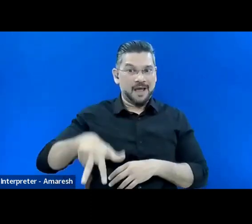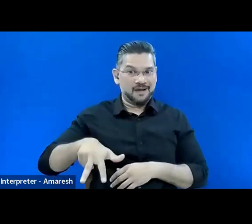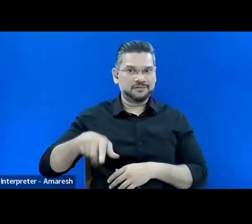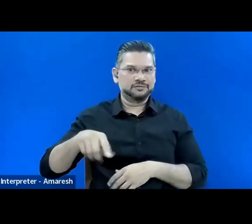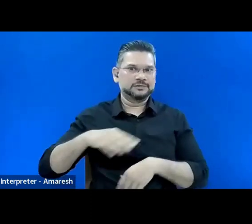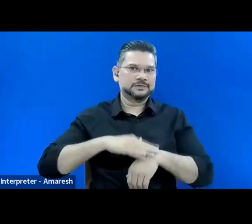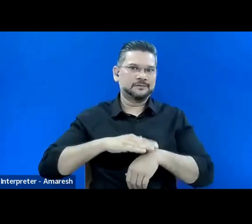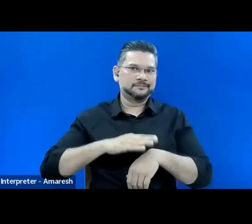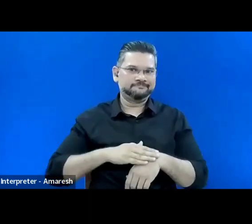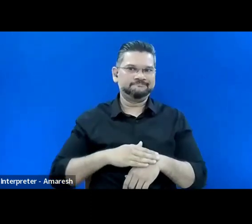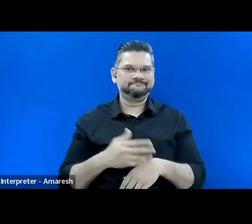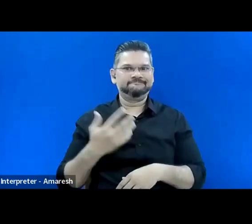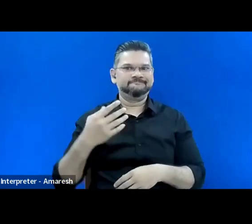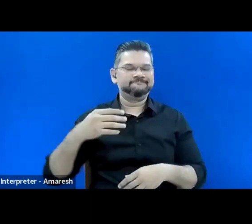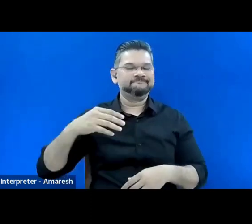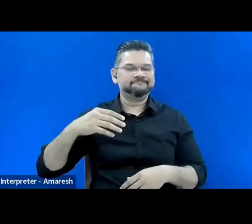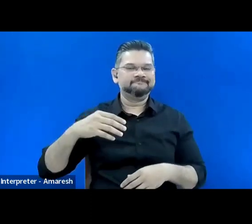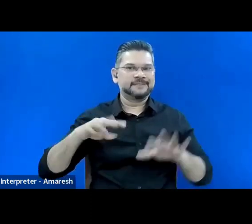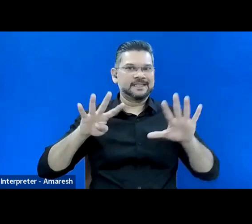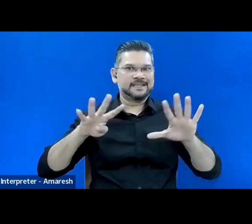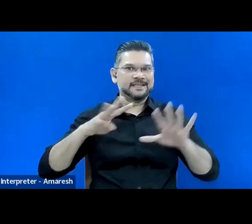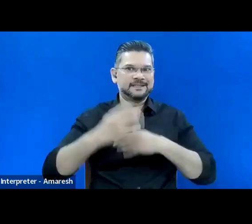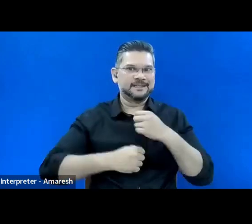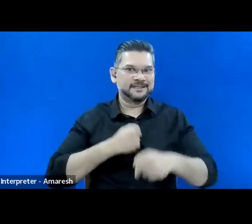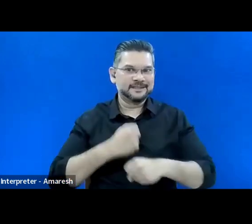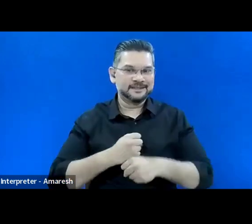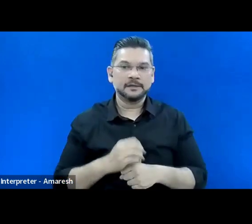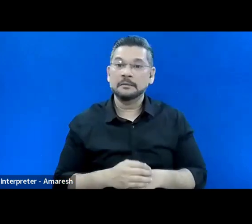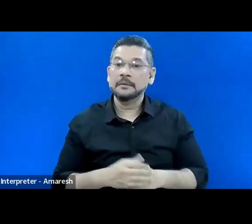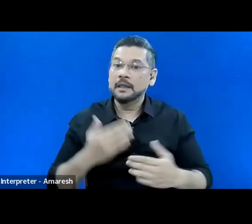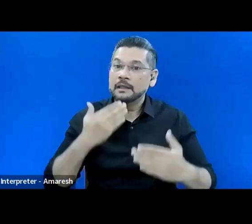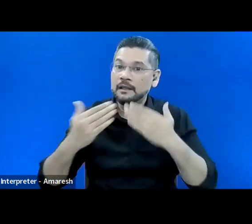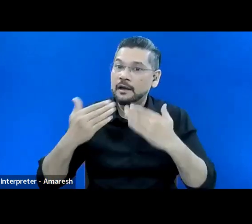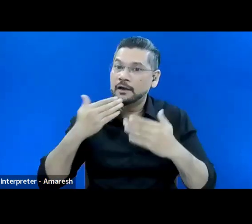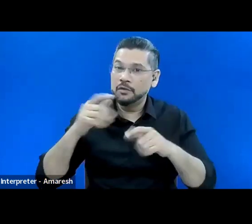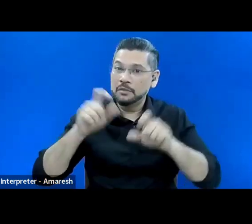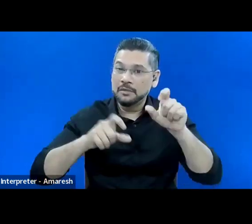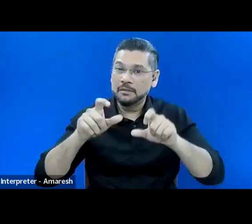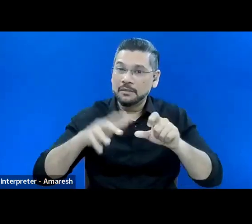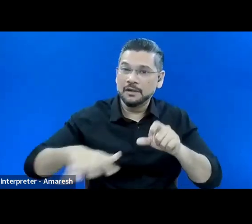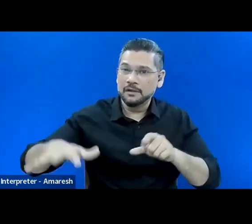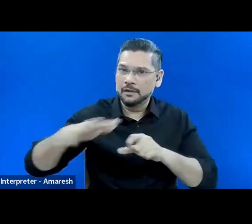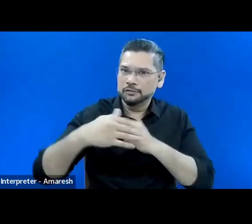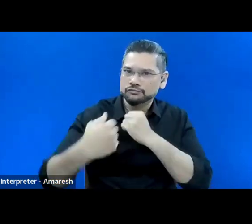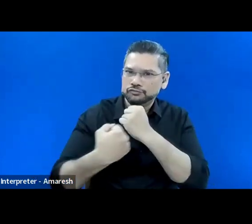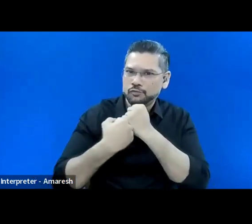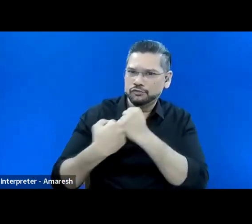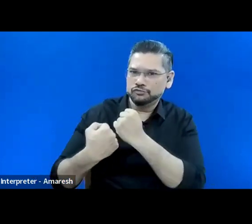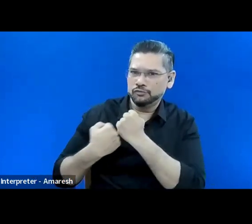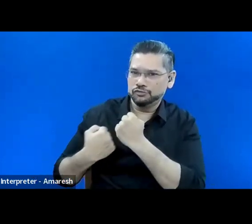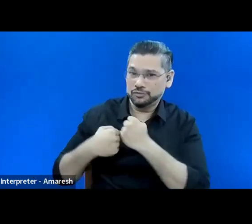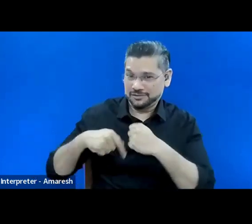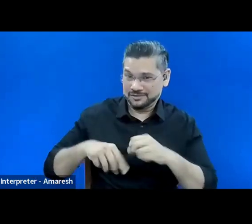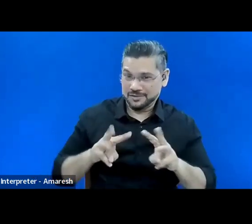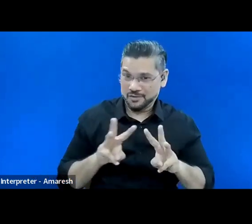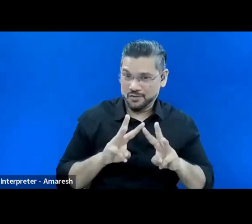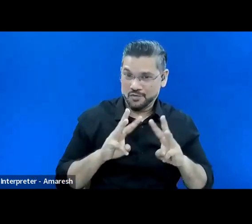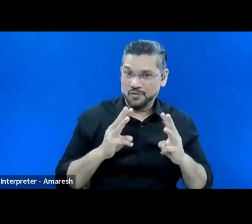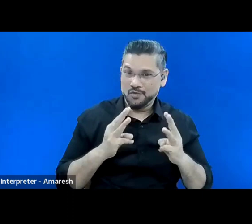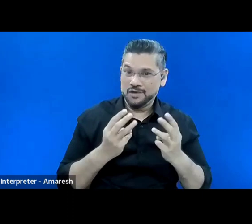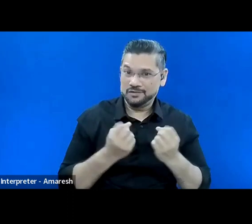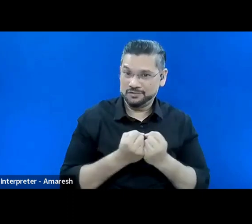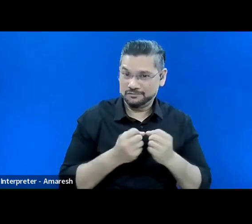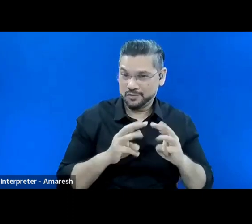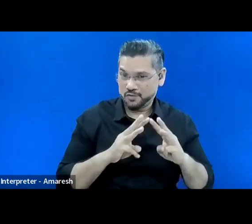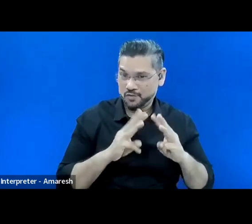to the funders who are supporting this webinar. It's a great opportunity, and